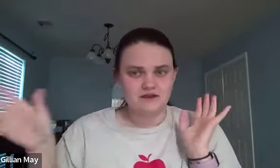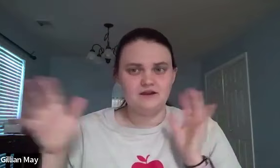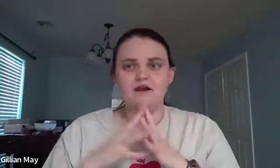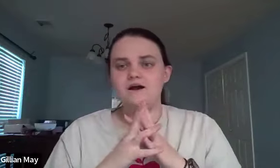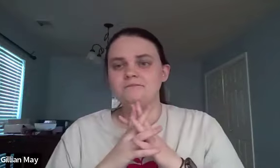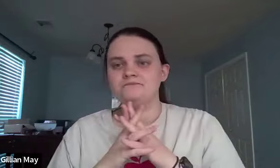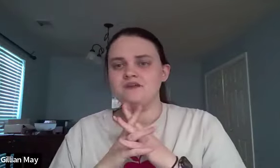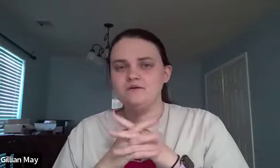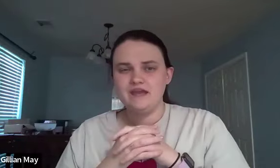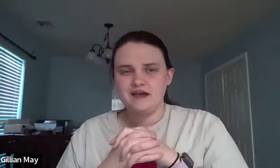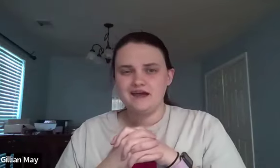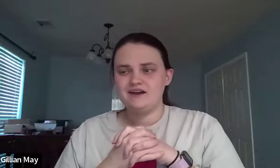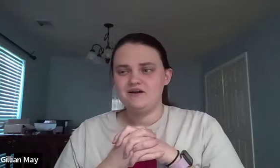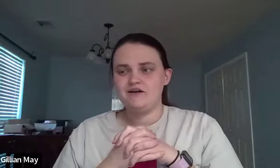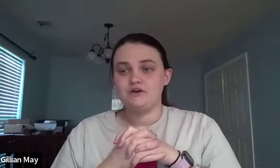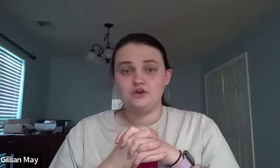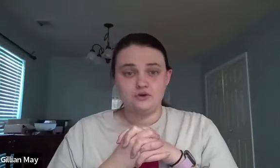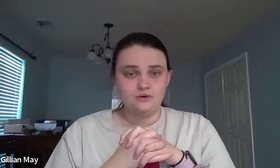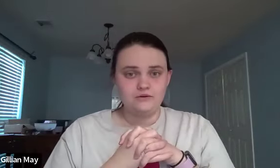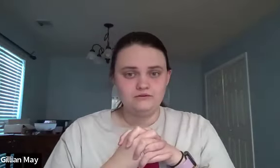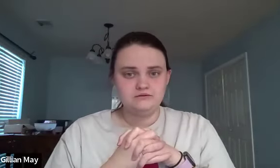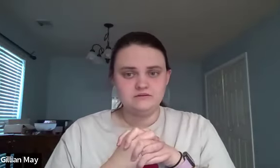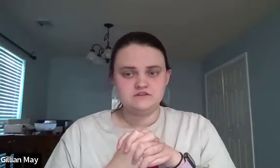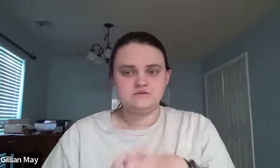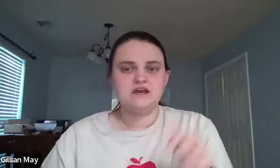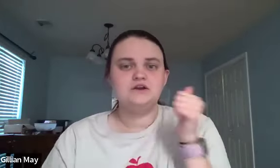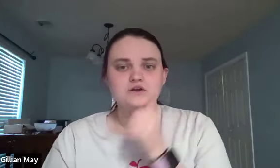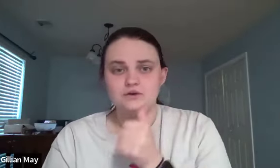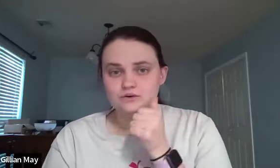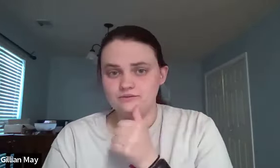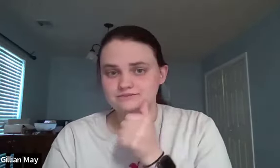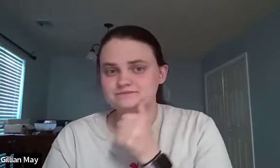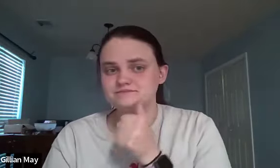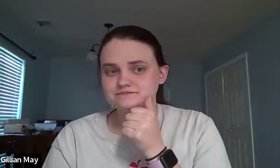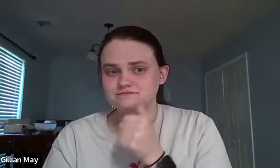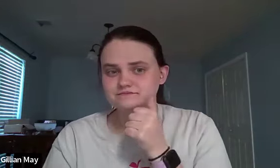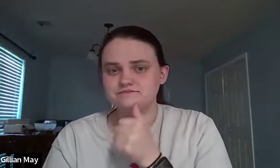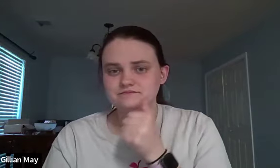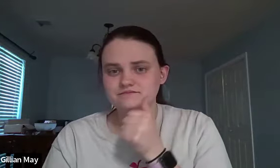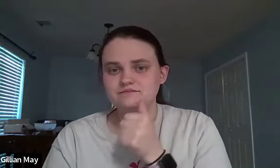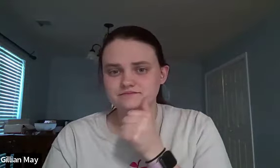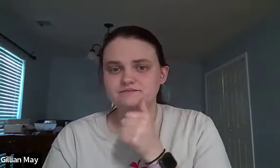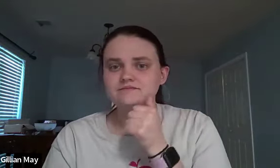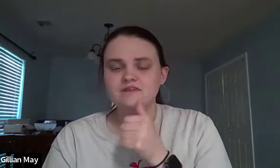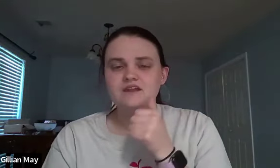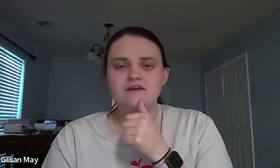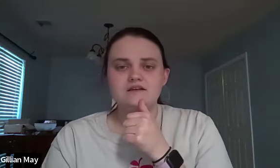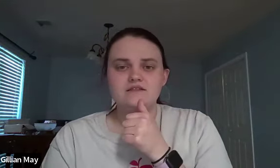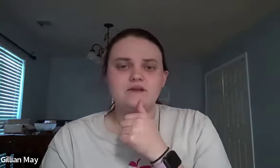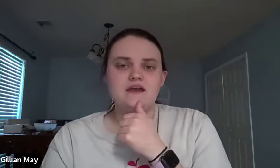there. We had our girl. So we had girl. Then we